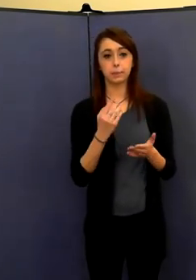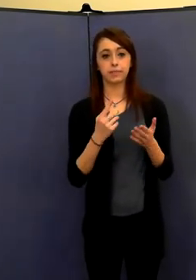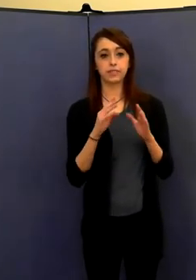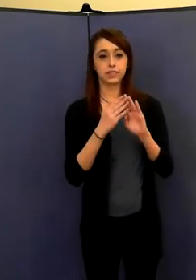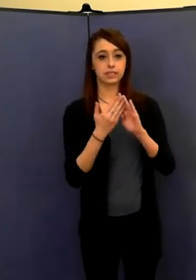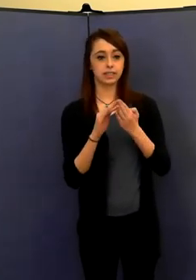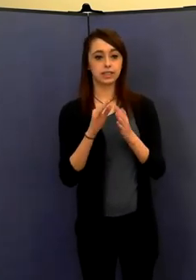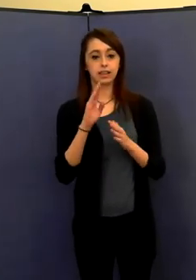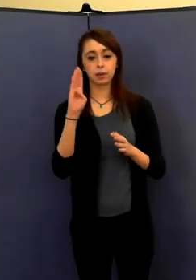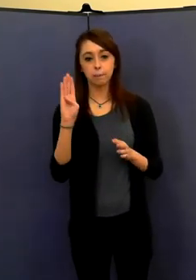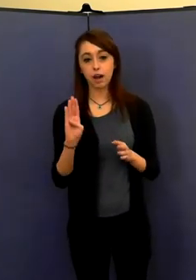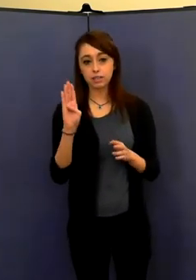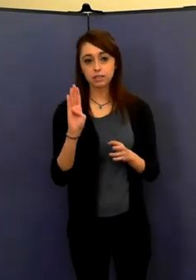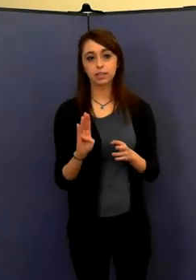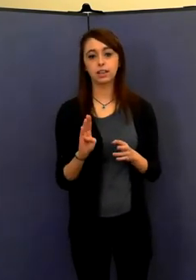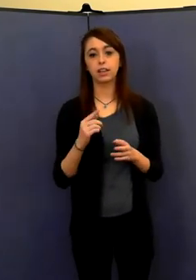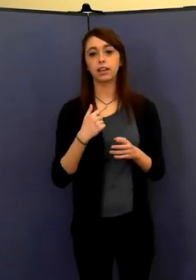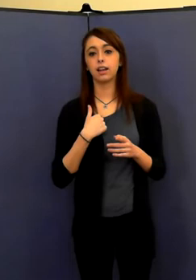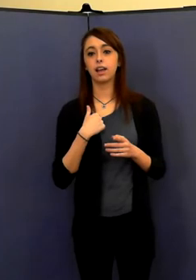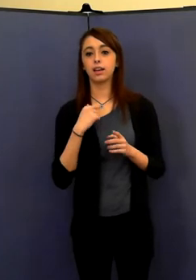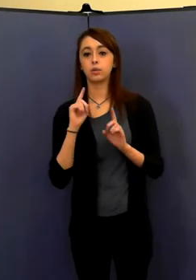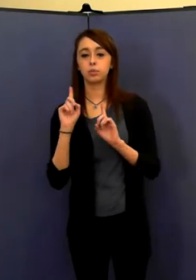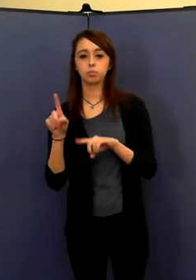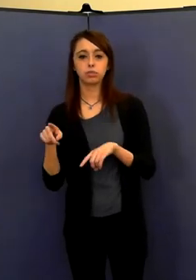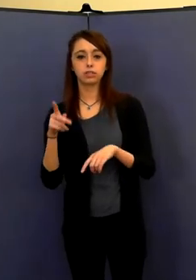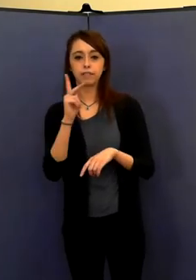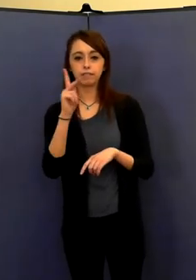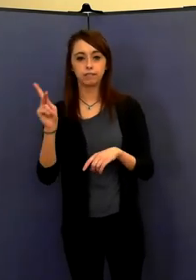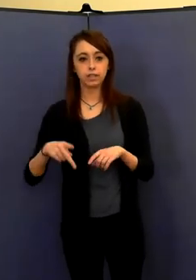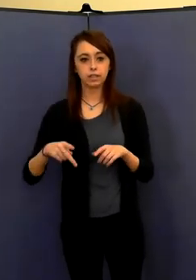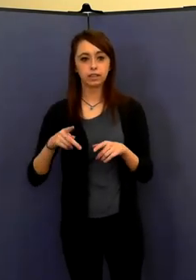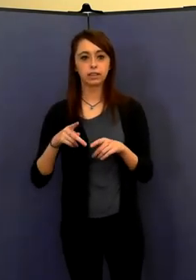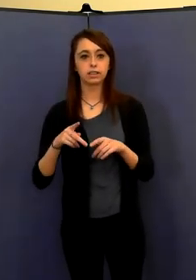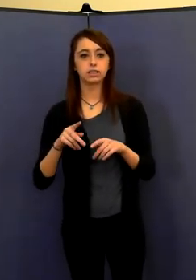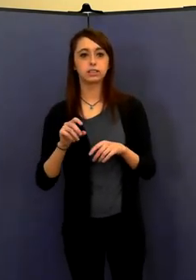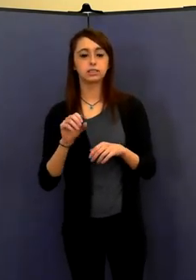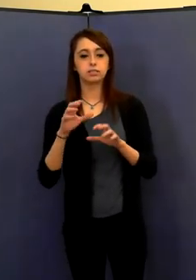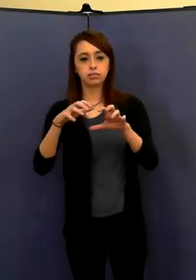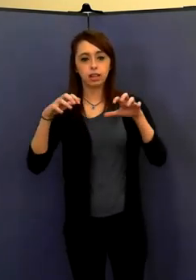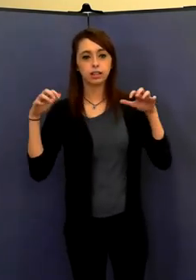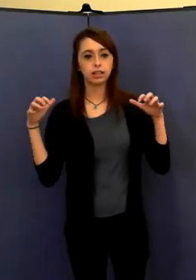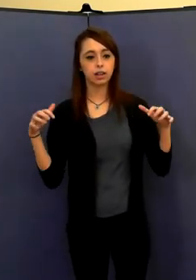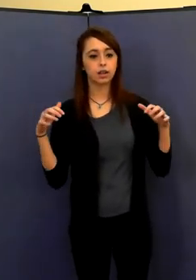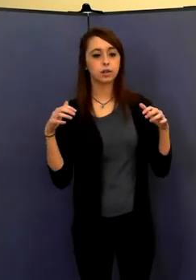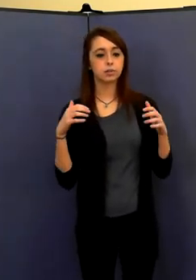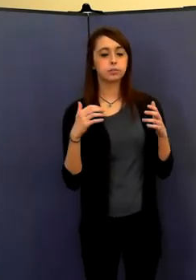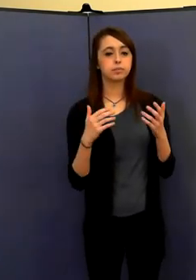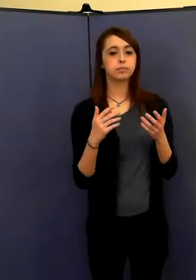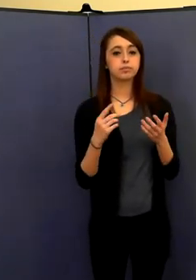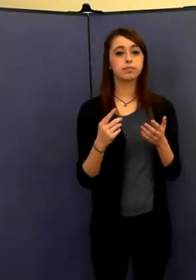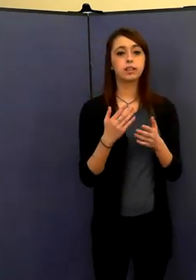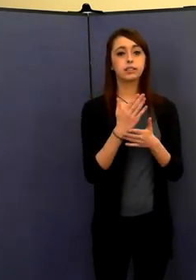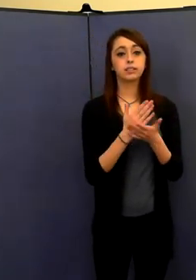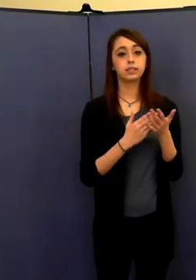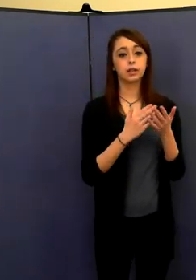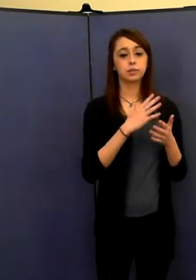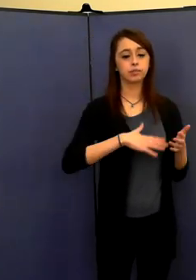also been to the Phillies Stadium. That's also in the city, so their fields tend to be smaller because they don't have the area outside to